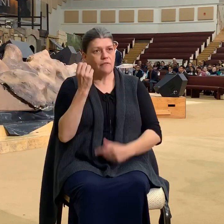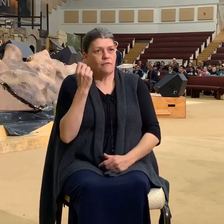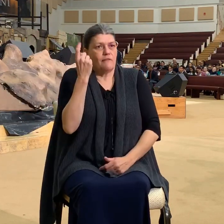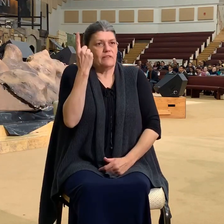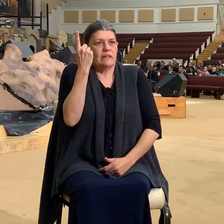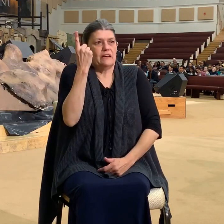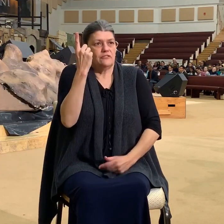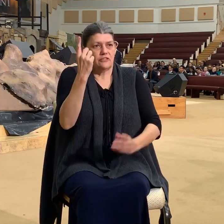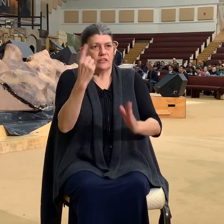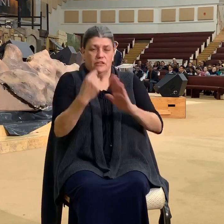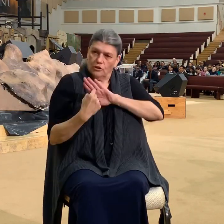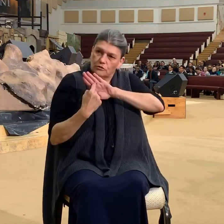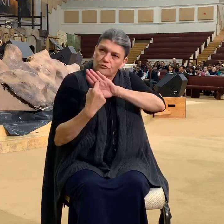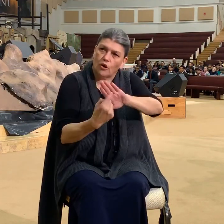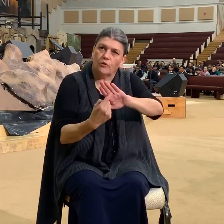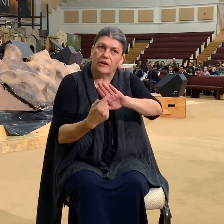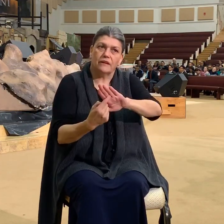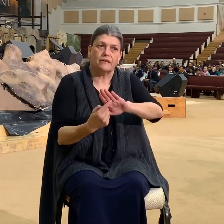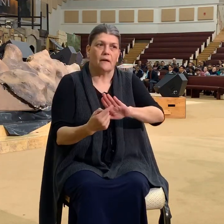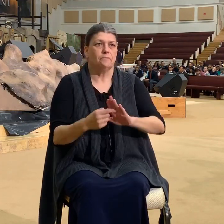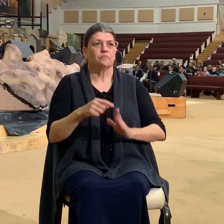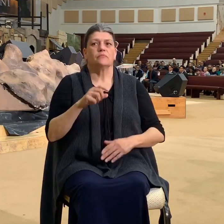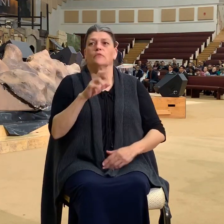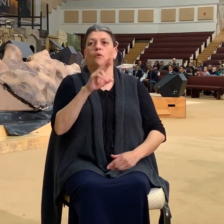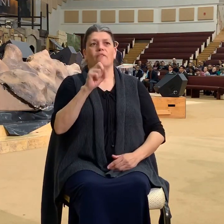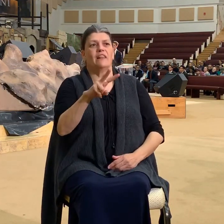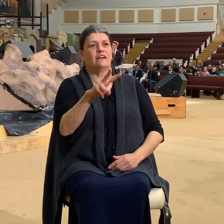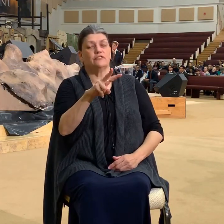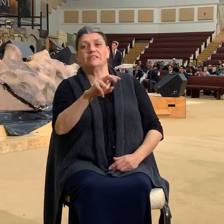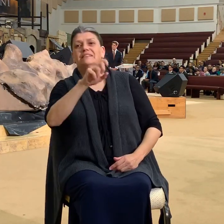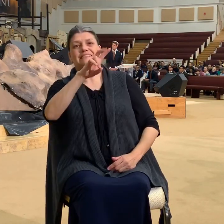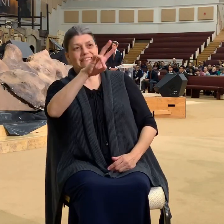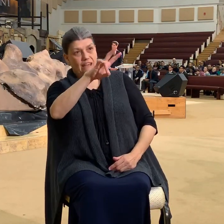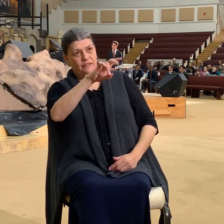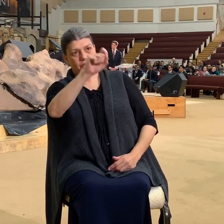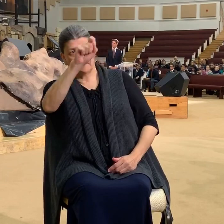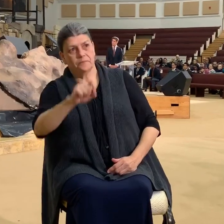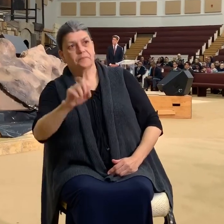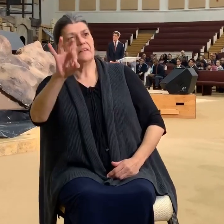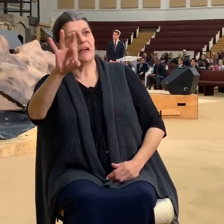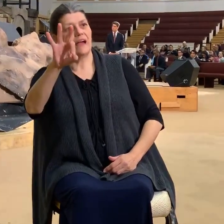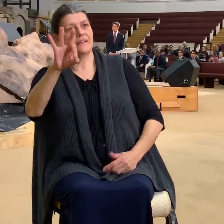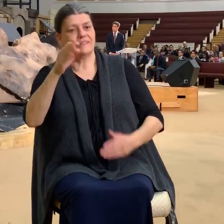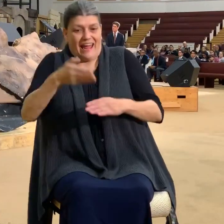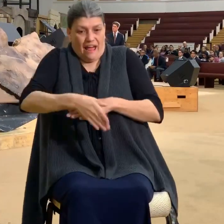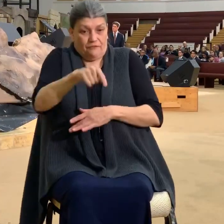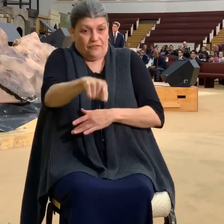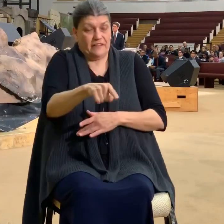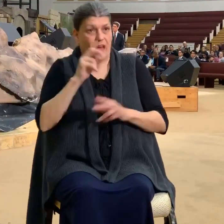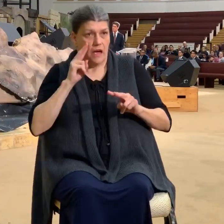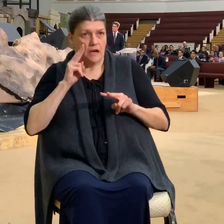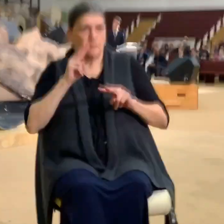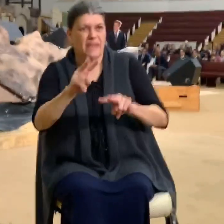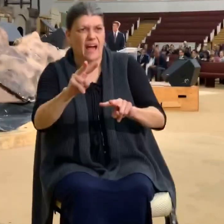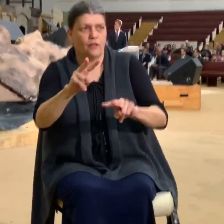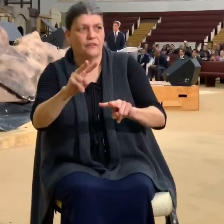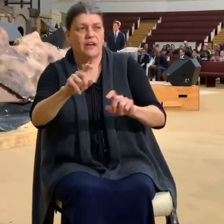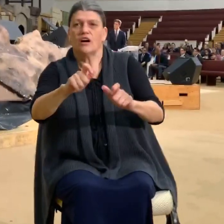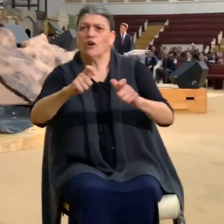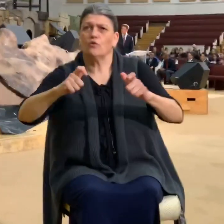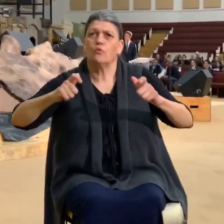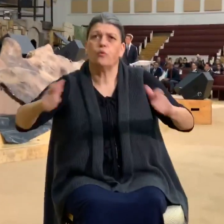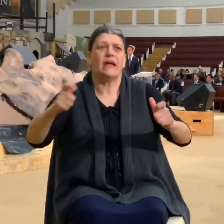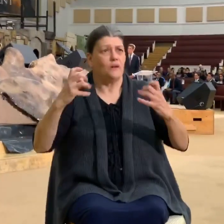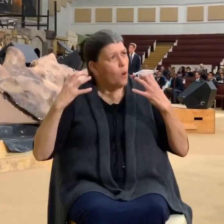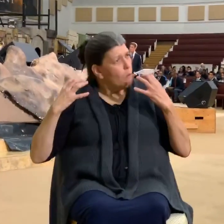this picture. Revelation 7:9 says, "After this I beheld goes on to say, a great multitude. Everybody say a